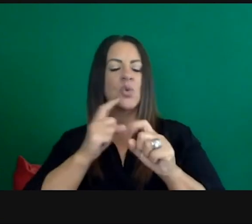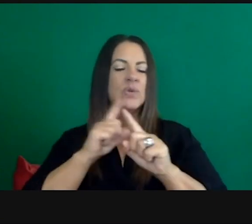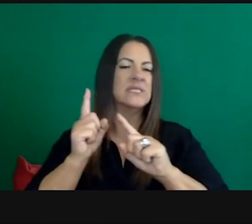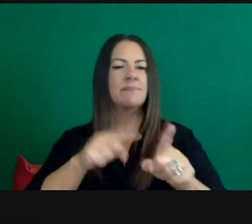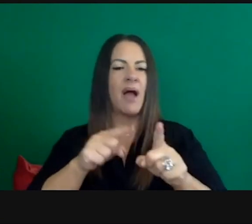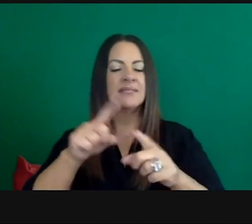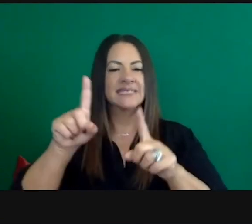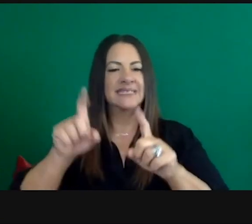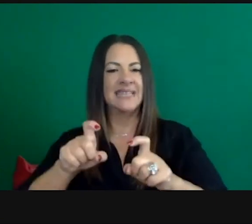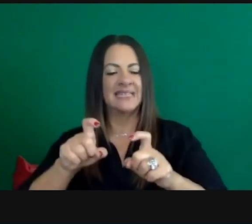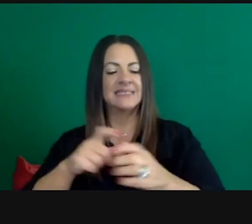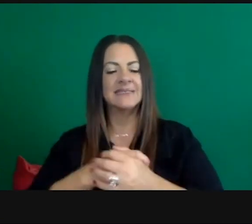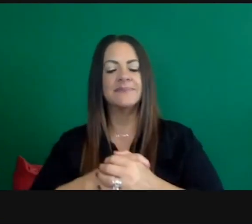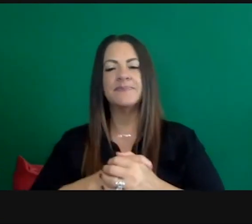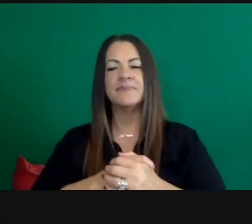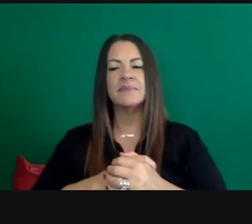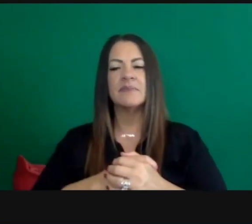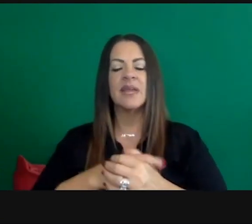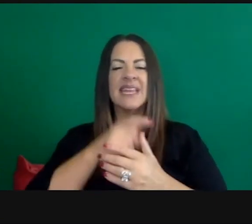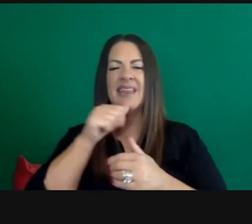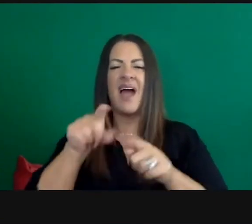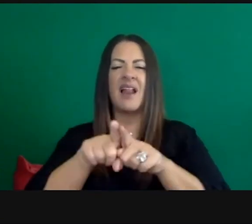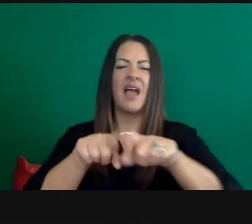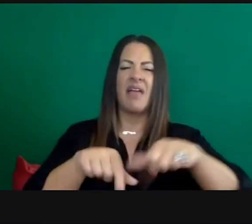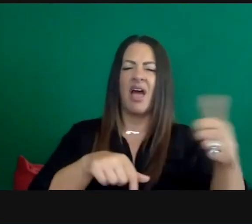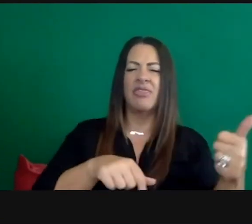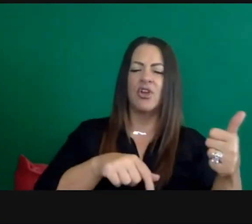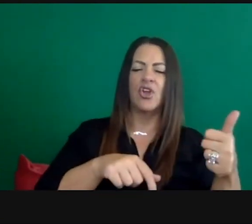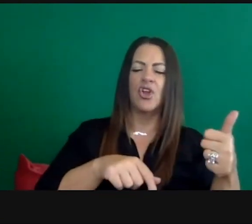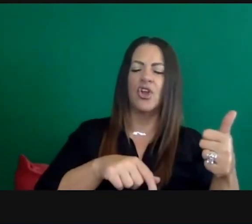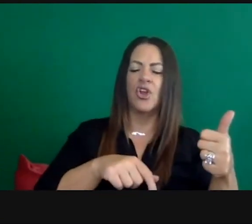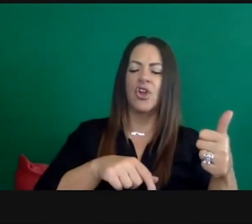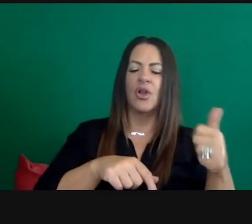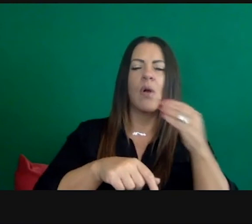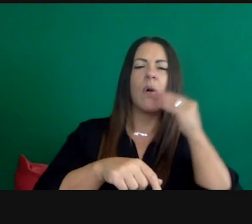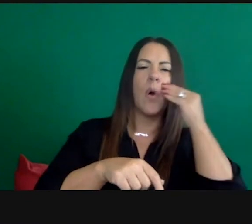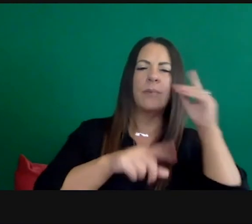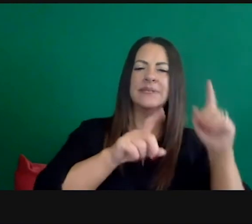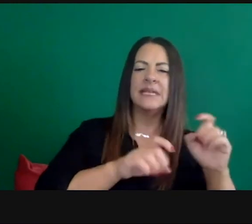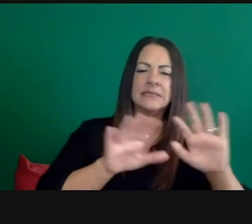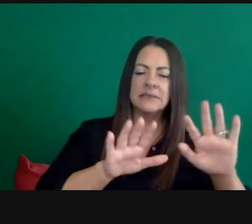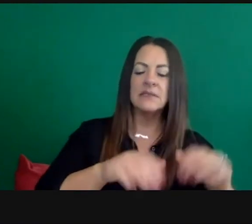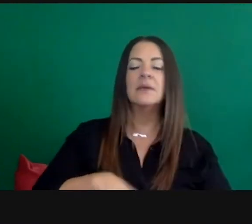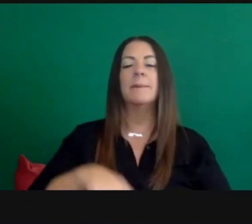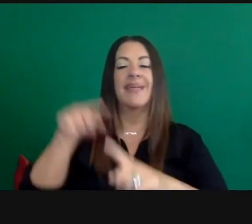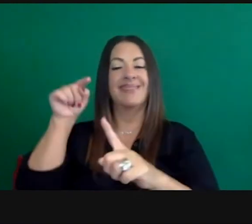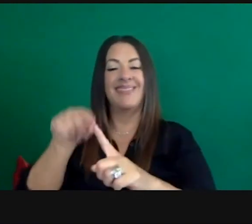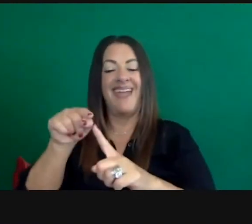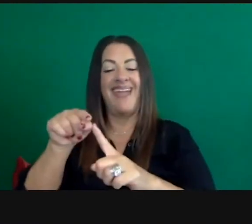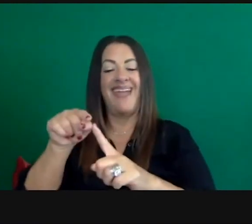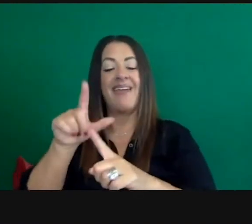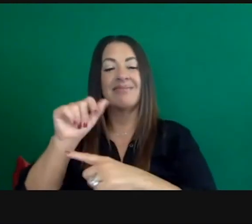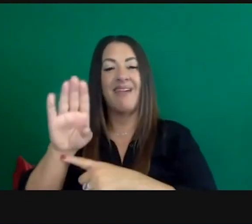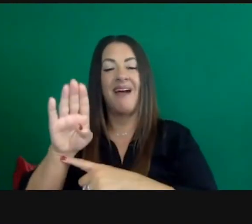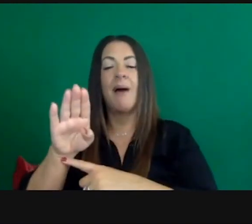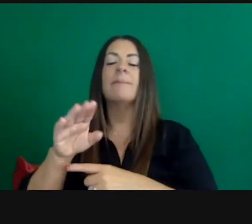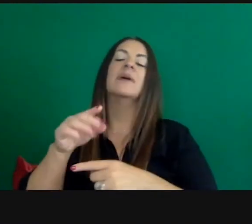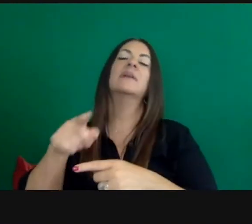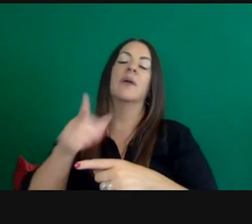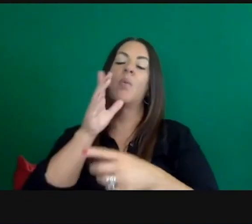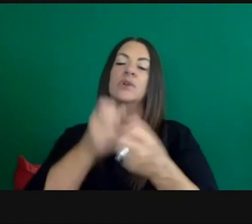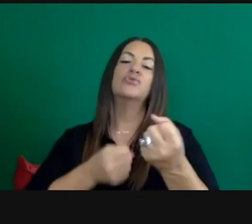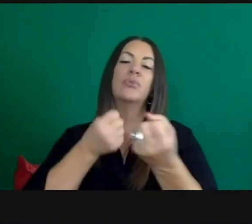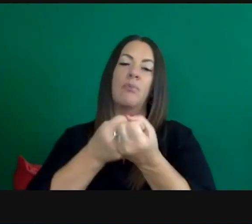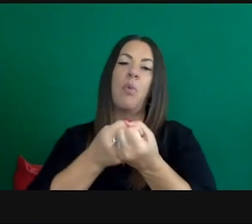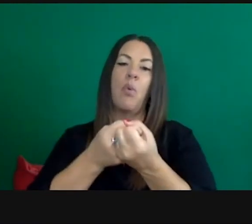mentioned, because that's a true sort of backbone gold standard test that's going to allow us to support